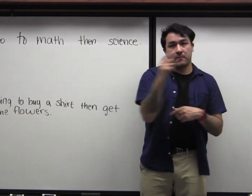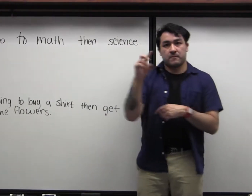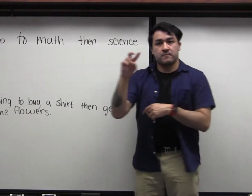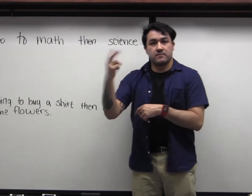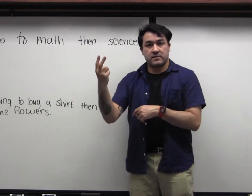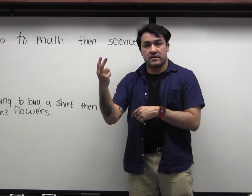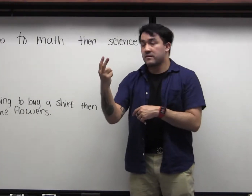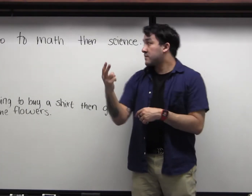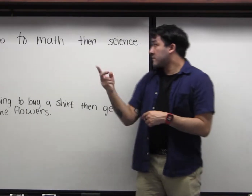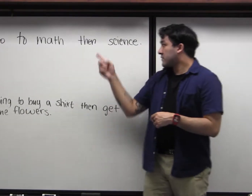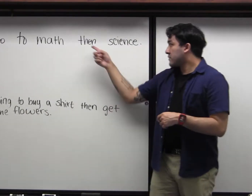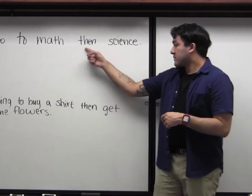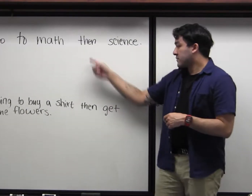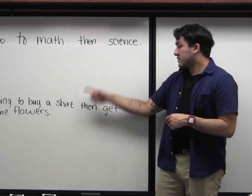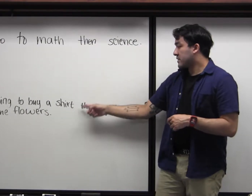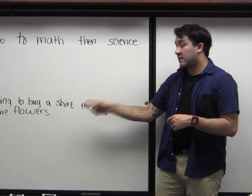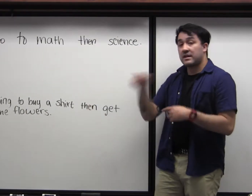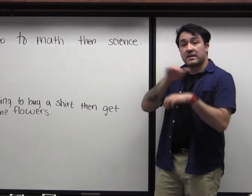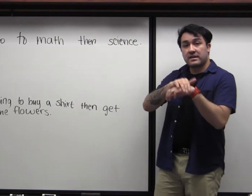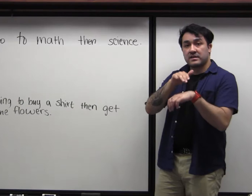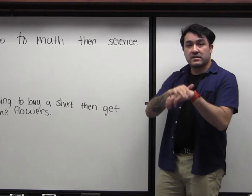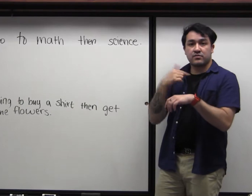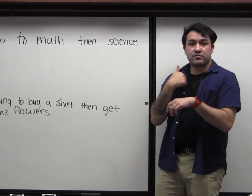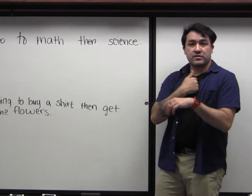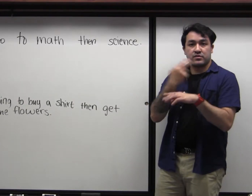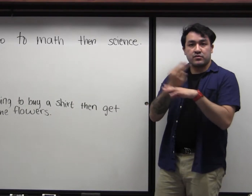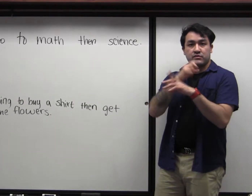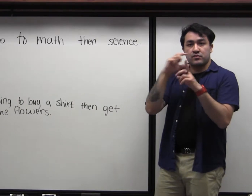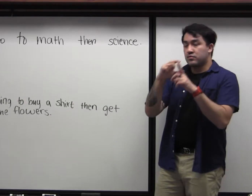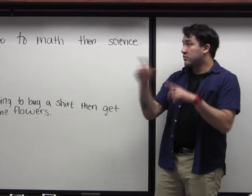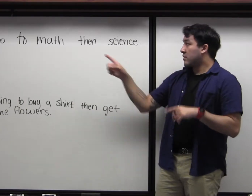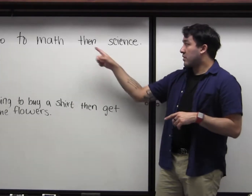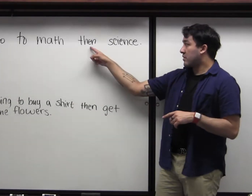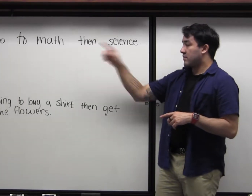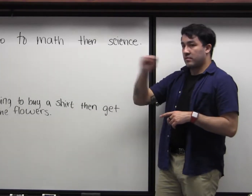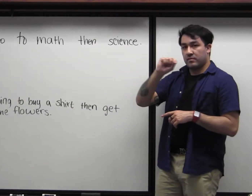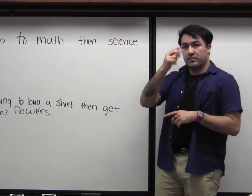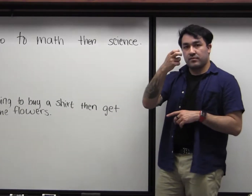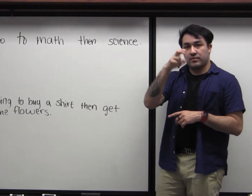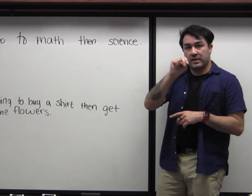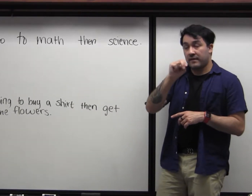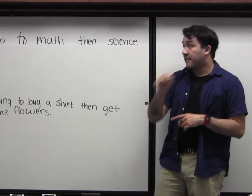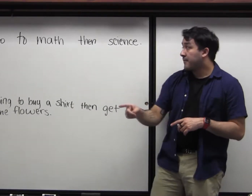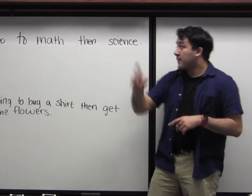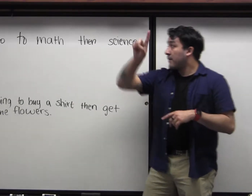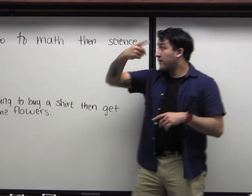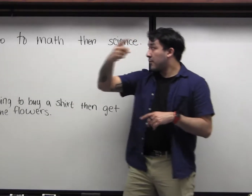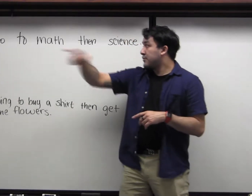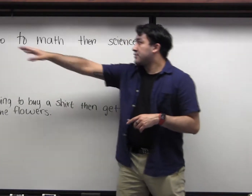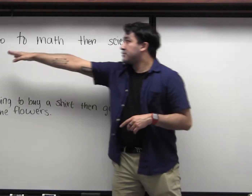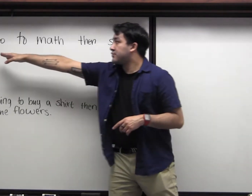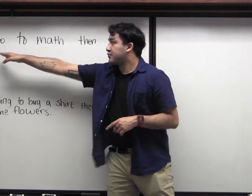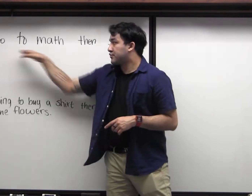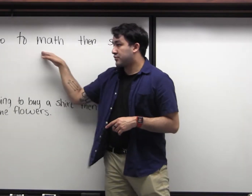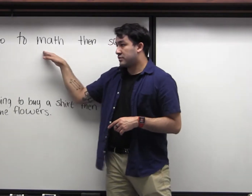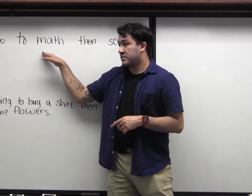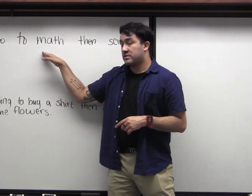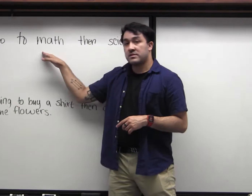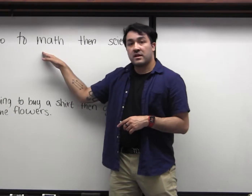but using finish as a conjunction, or in English, using the word then as a conjunction, kind of helps